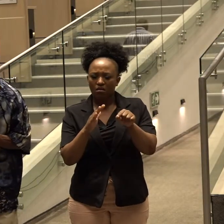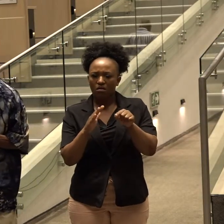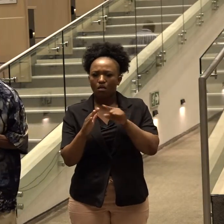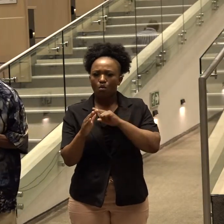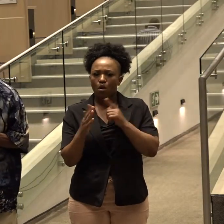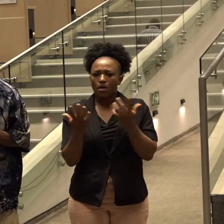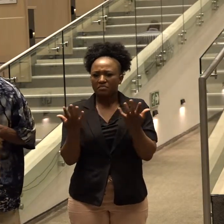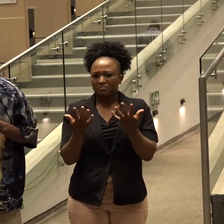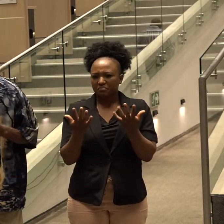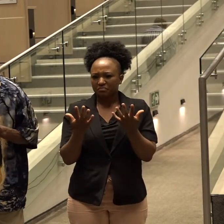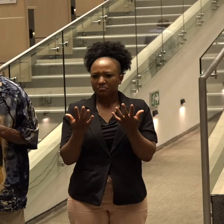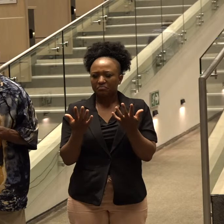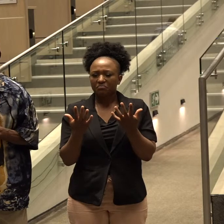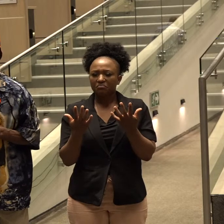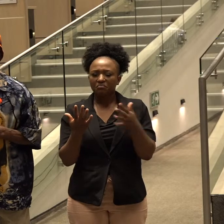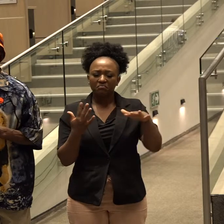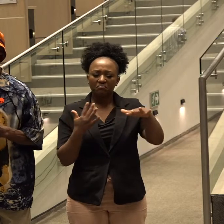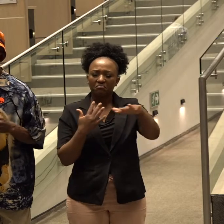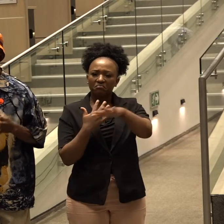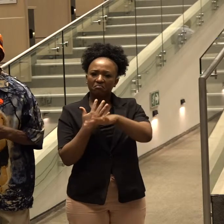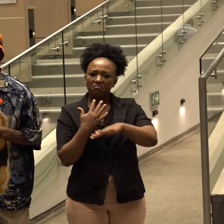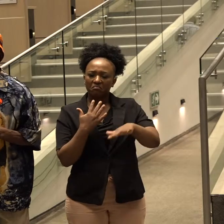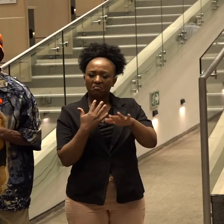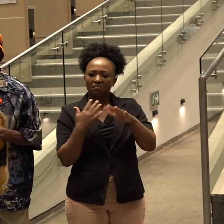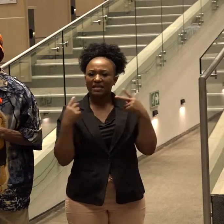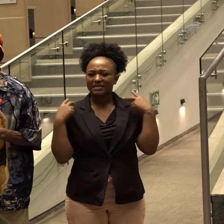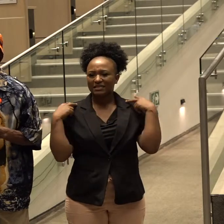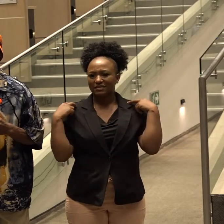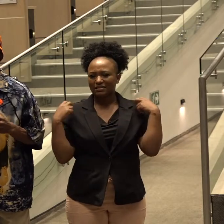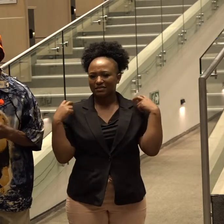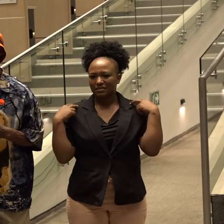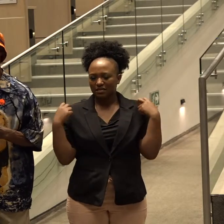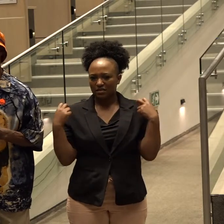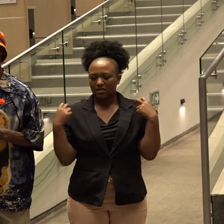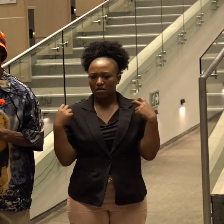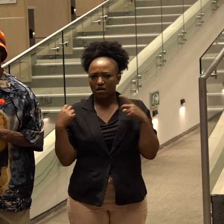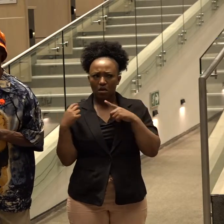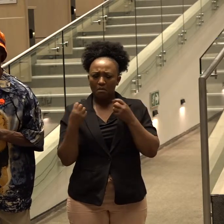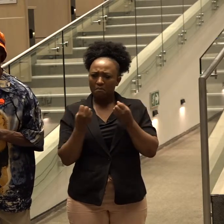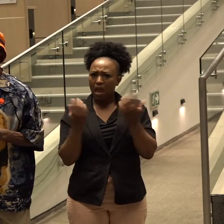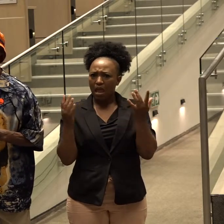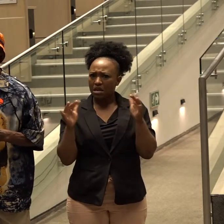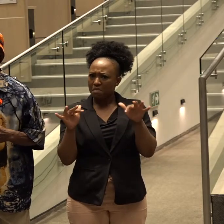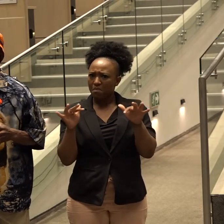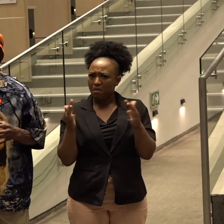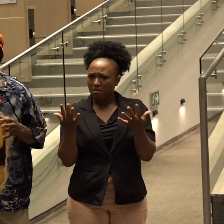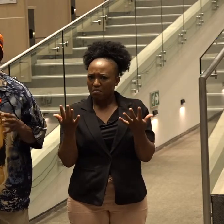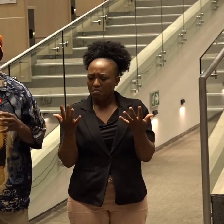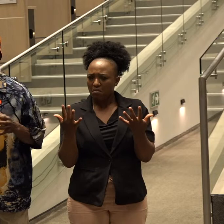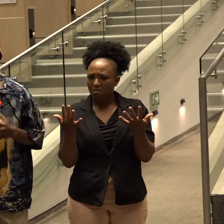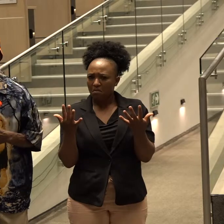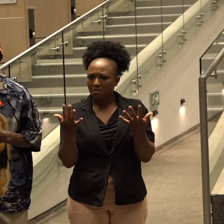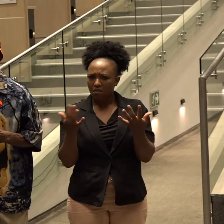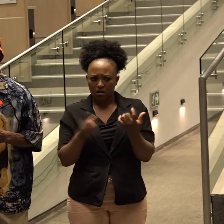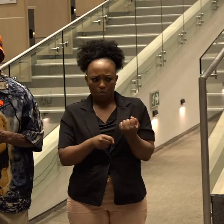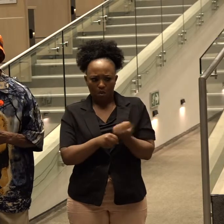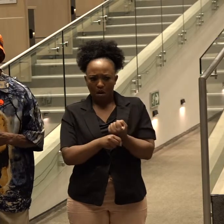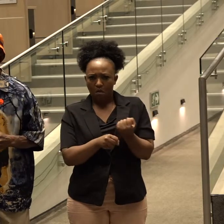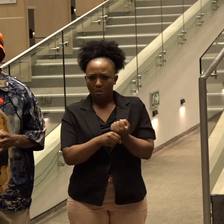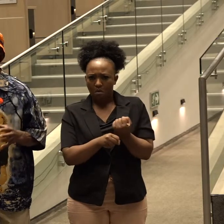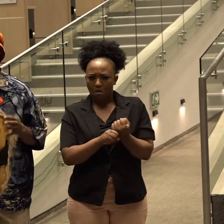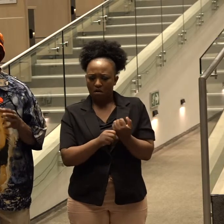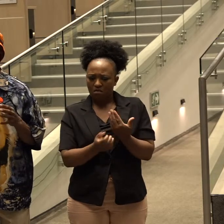in the site of security as a lot of people they can work